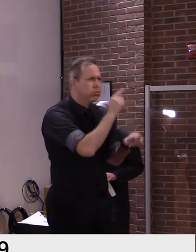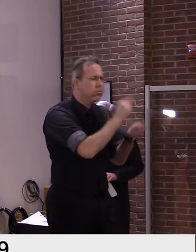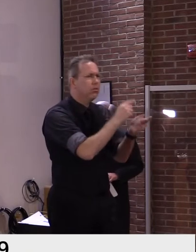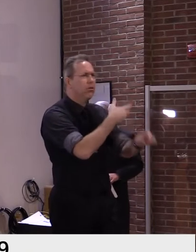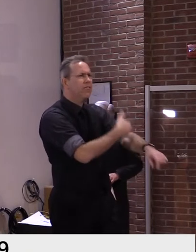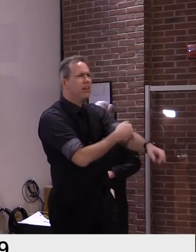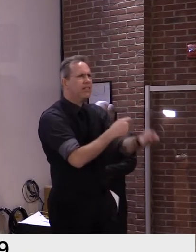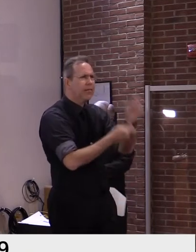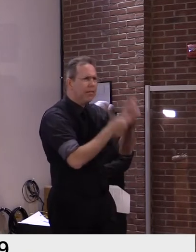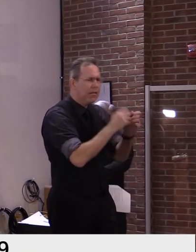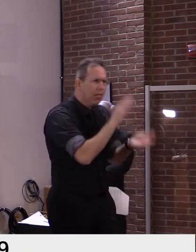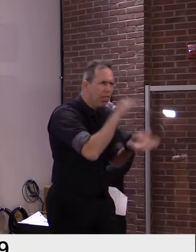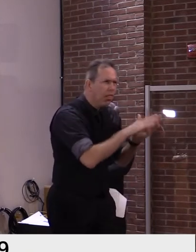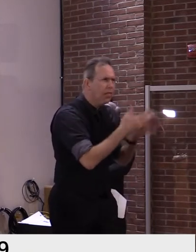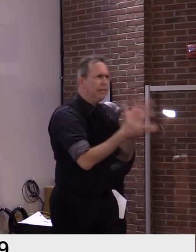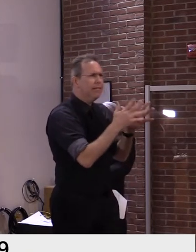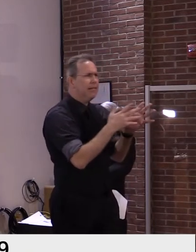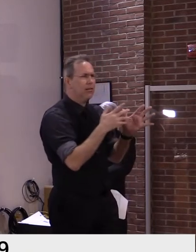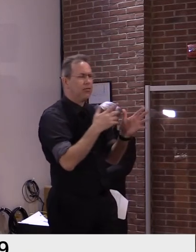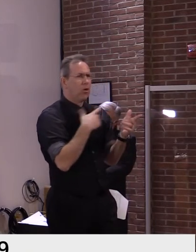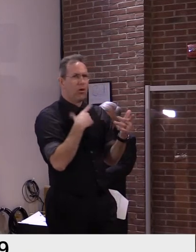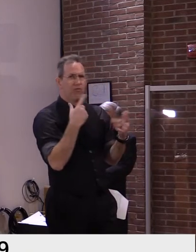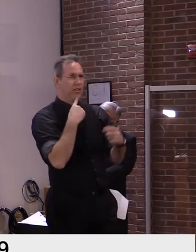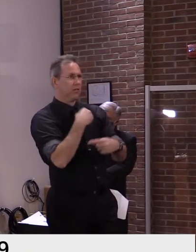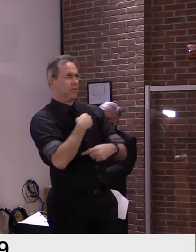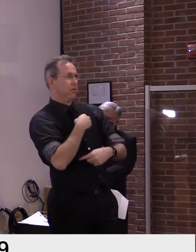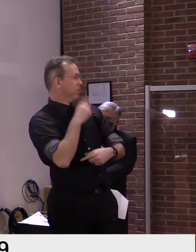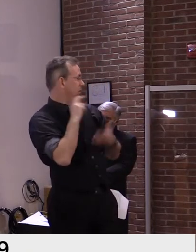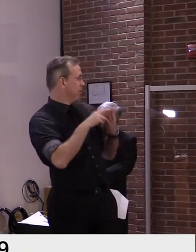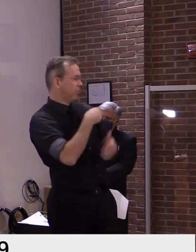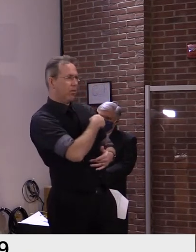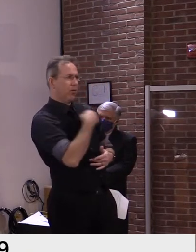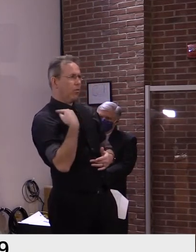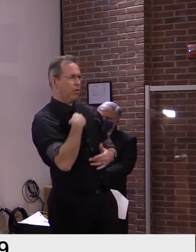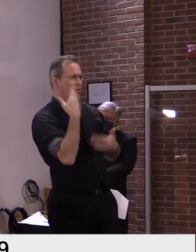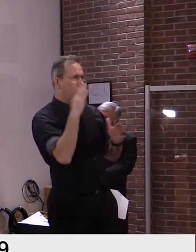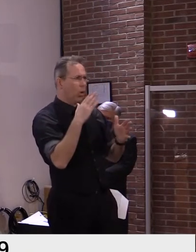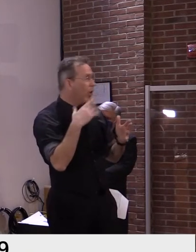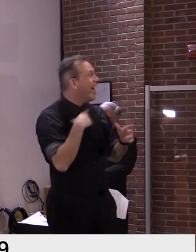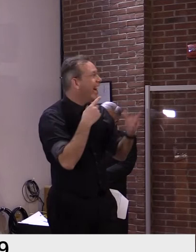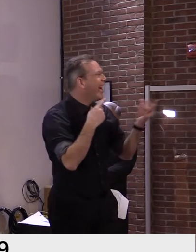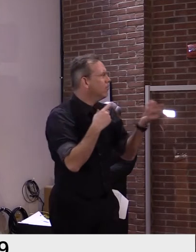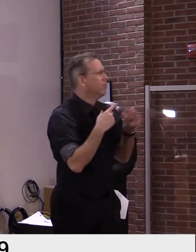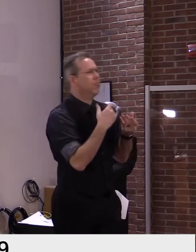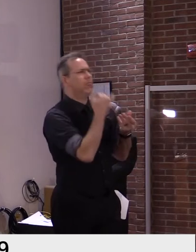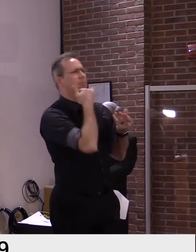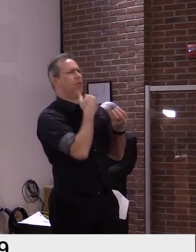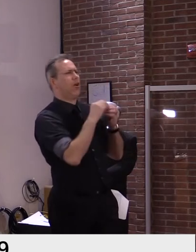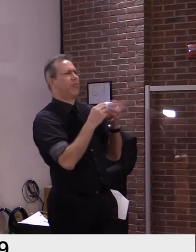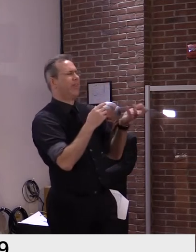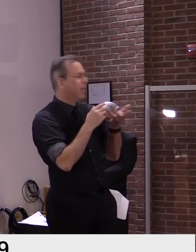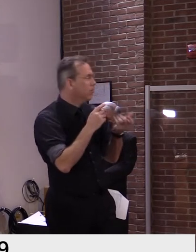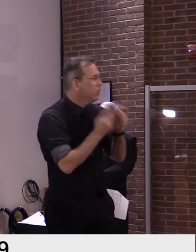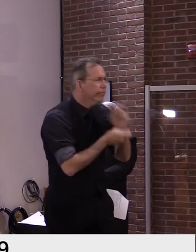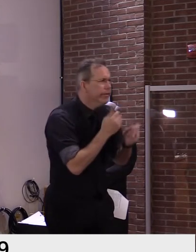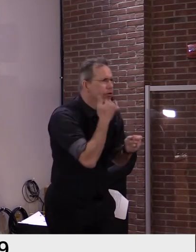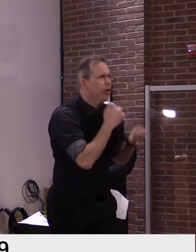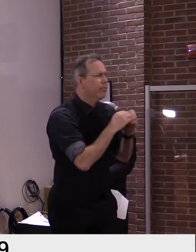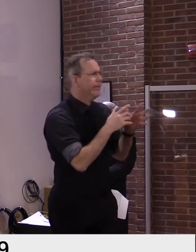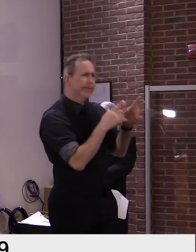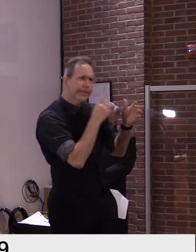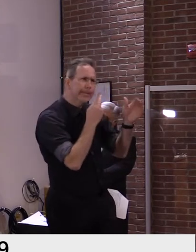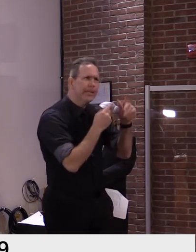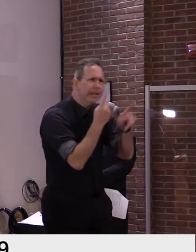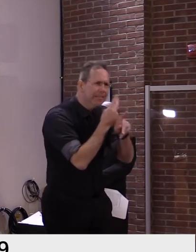knowledge of this fact, which is unfortunate that we're not going to have some sort of consistent supply for the first couple of weeks anyhow.